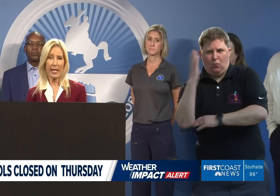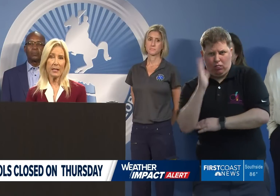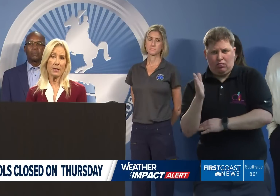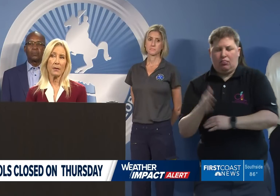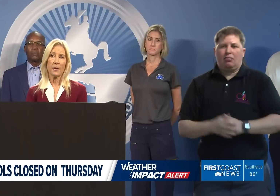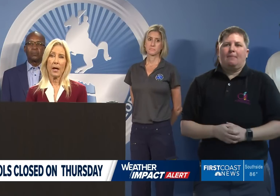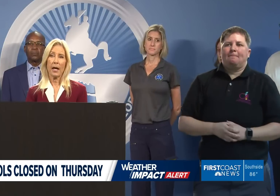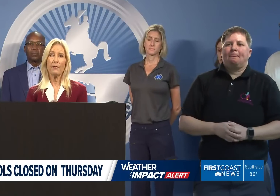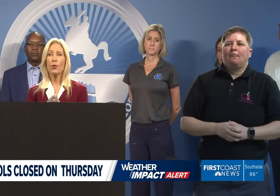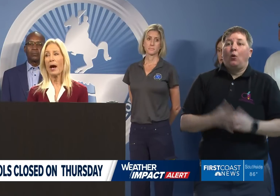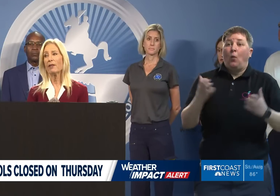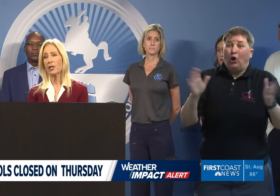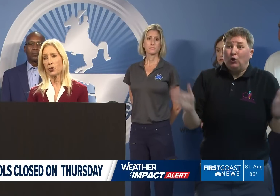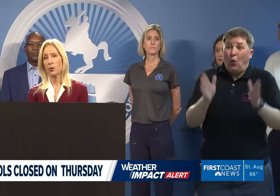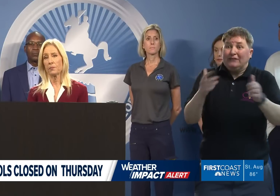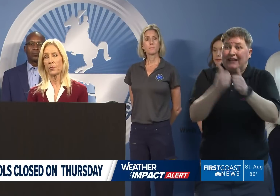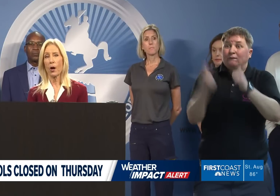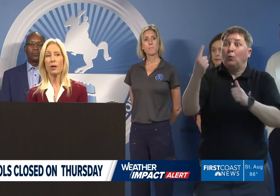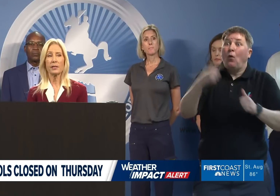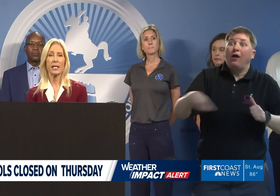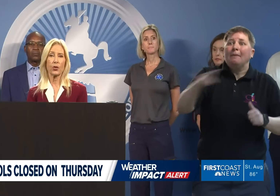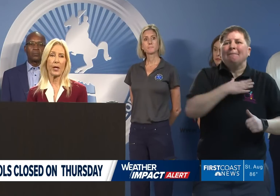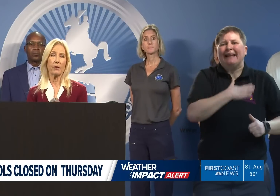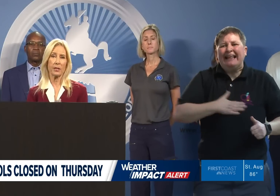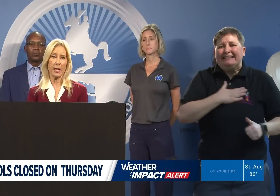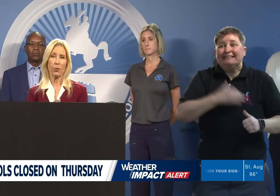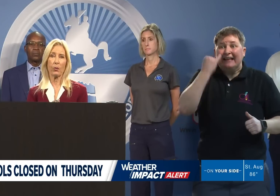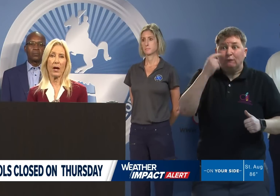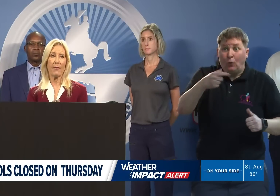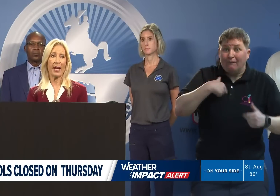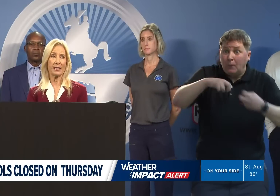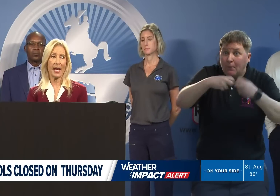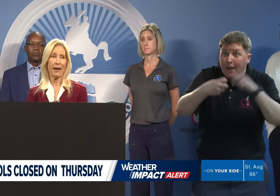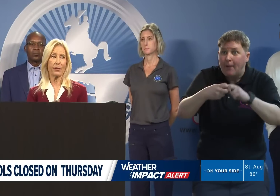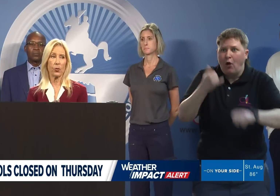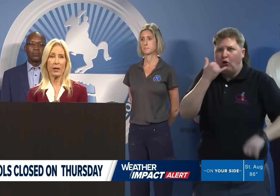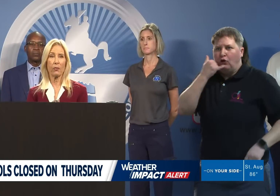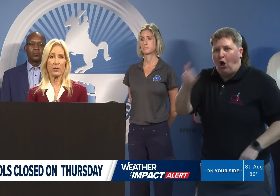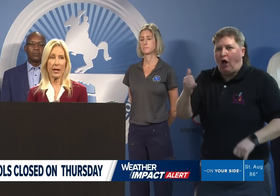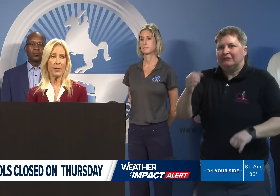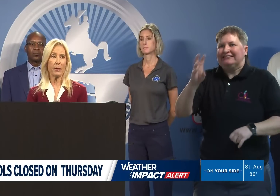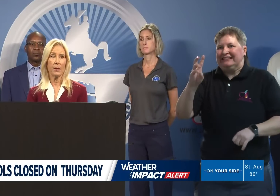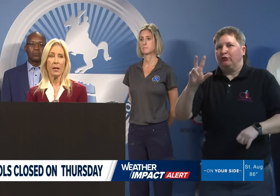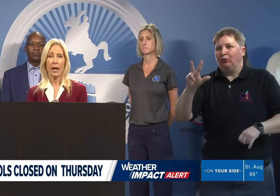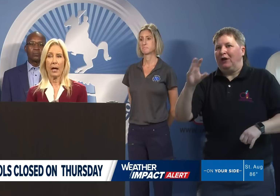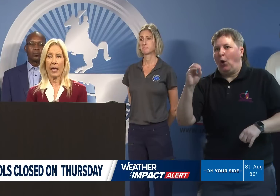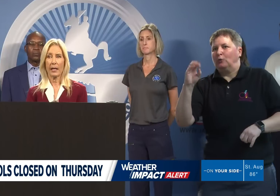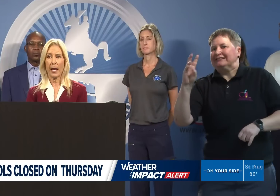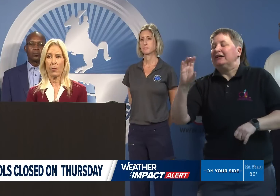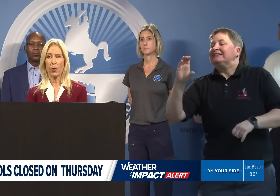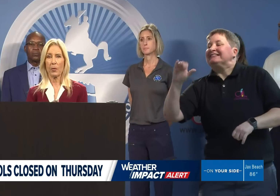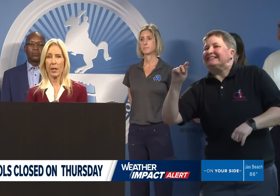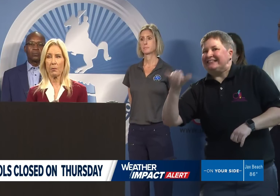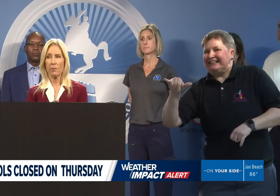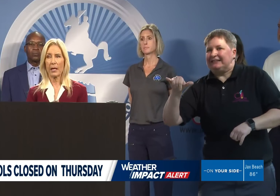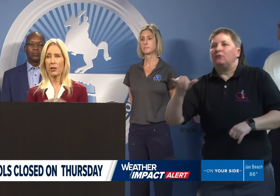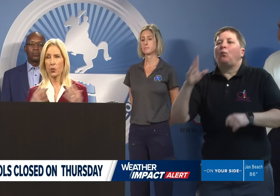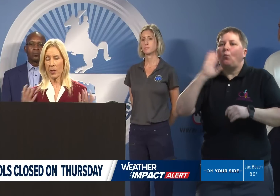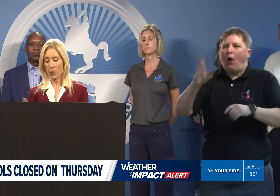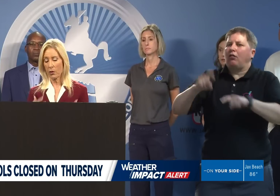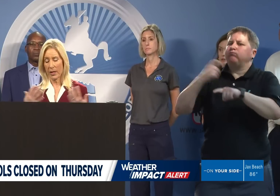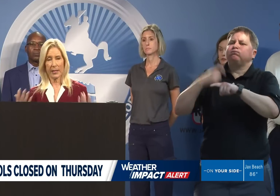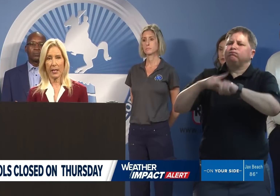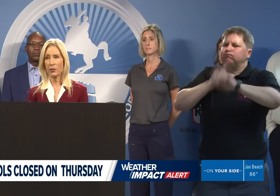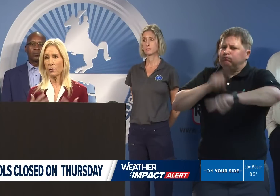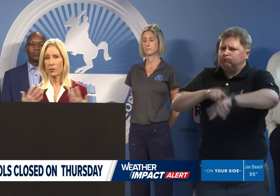to please, if you have an issue, call 630-CITY. We will have that staffed 24/7, and we'll be making